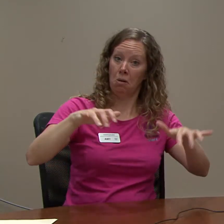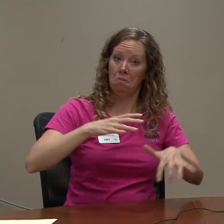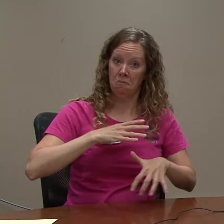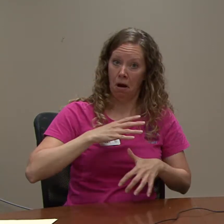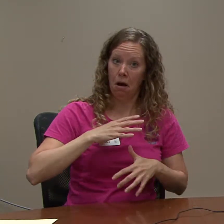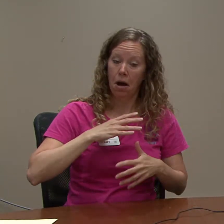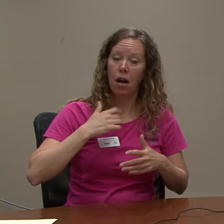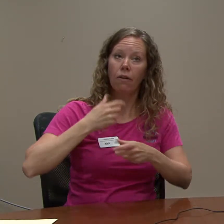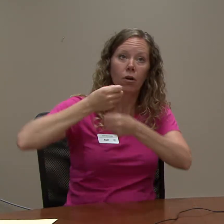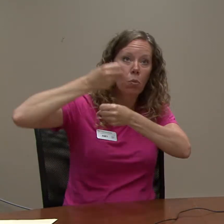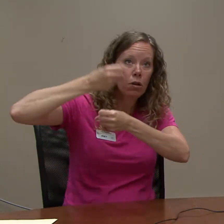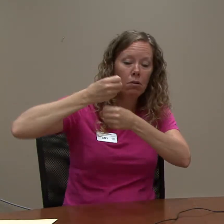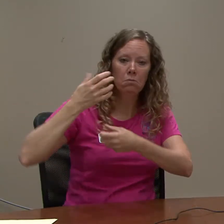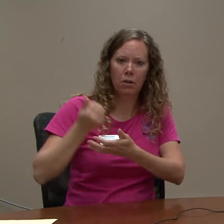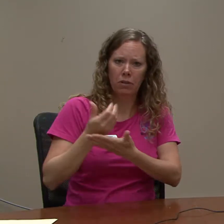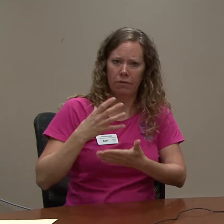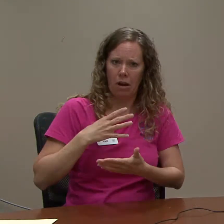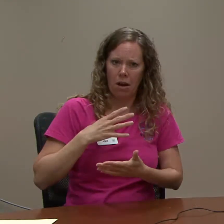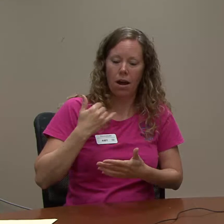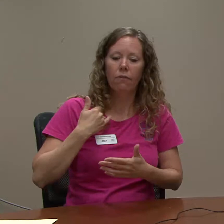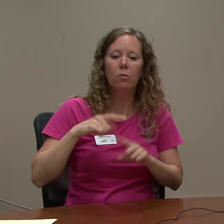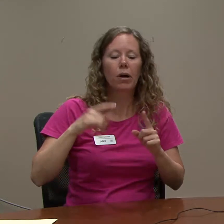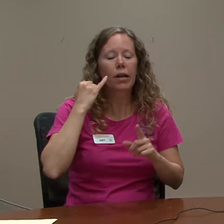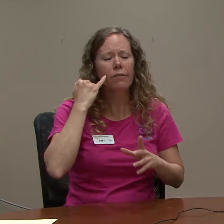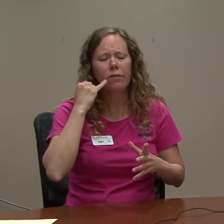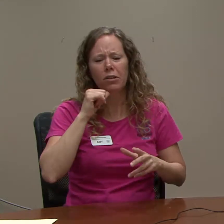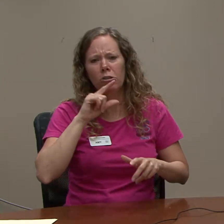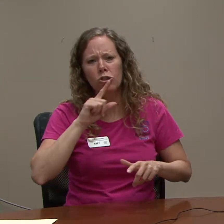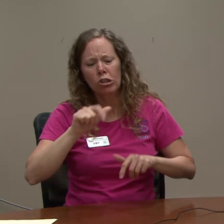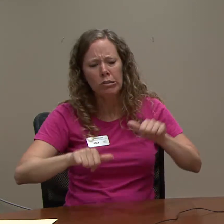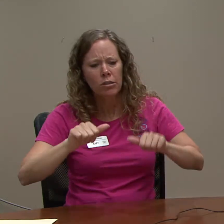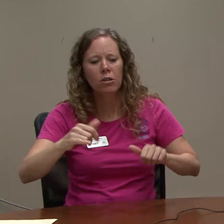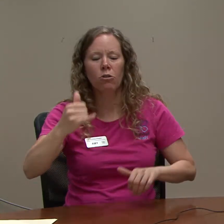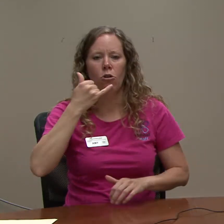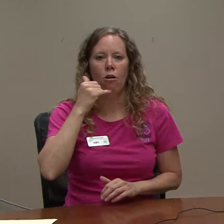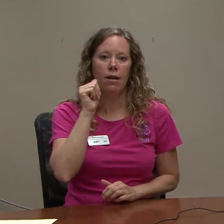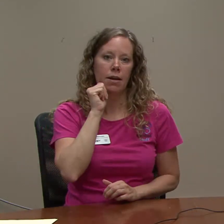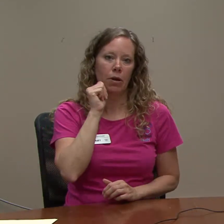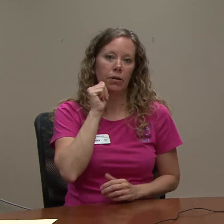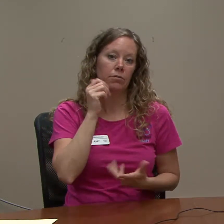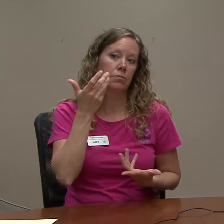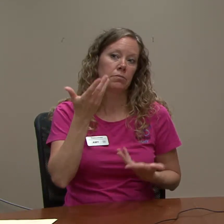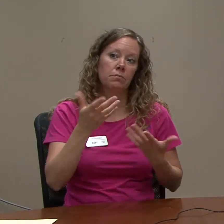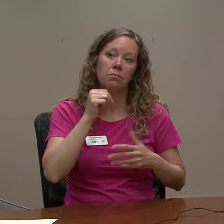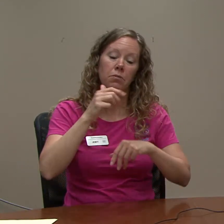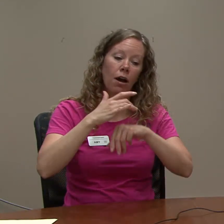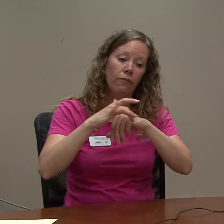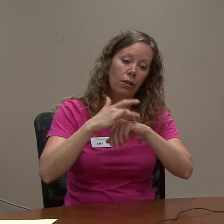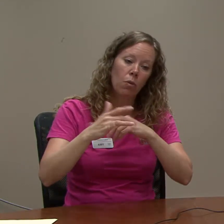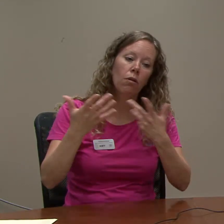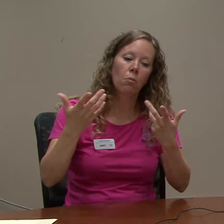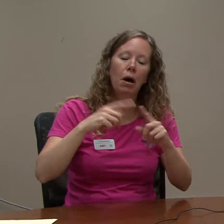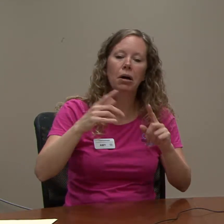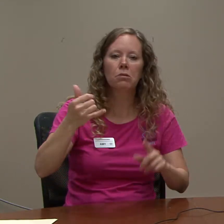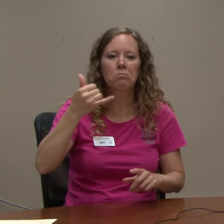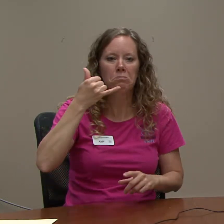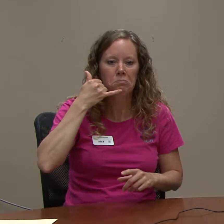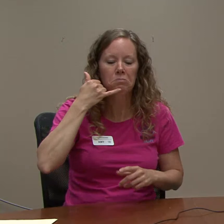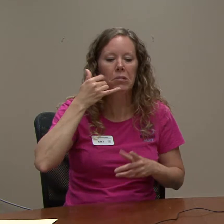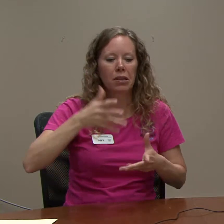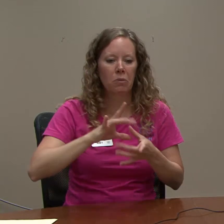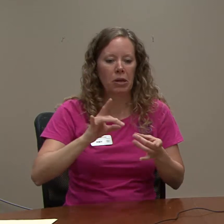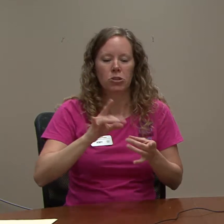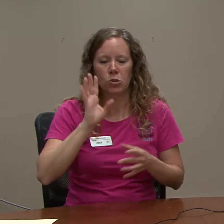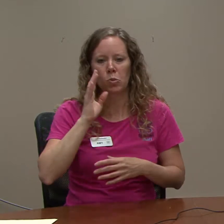be a possibility. And I guess if in doubt, just call us or call Amy. She may not always be at her desk, but we will try to get back to you.